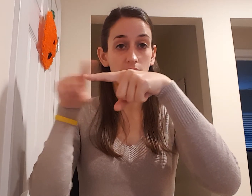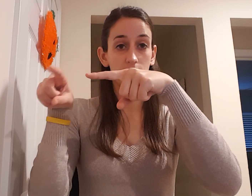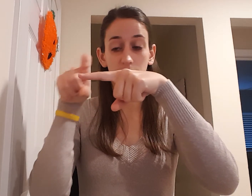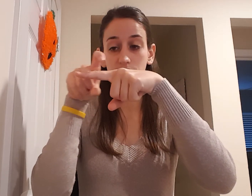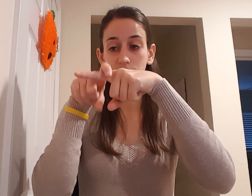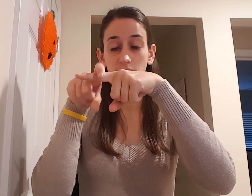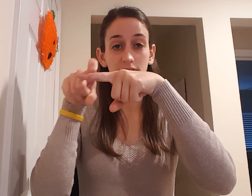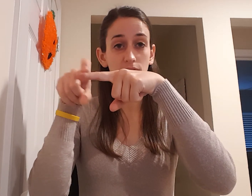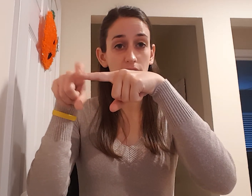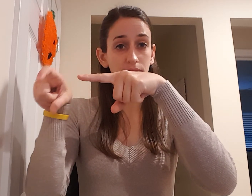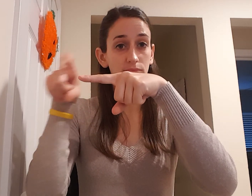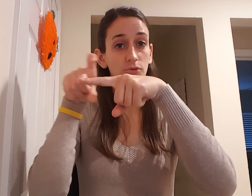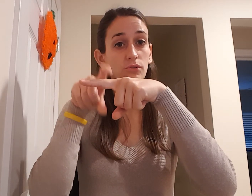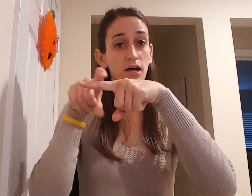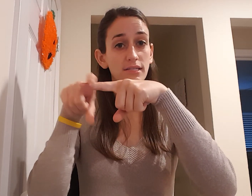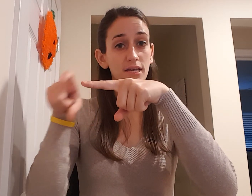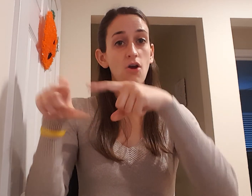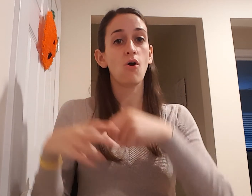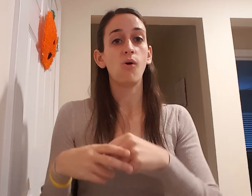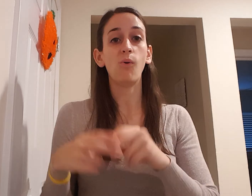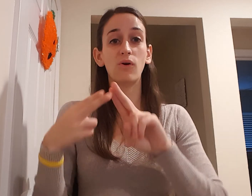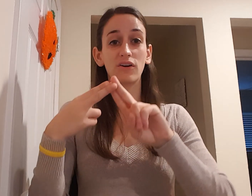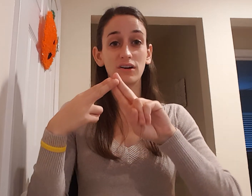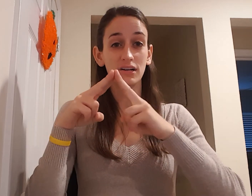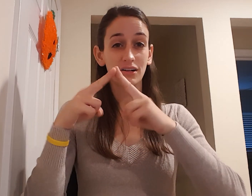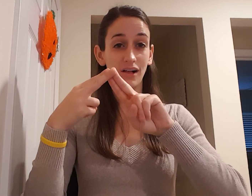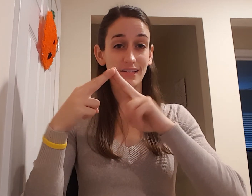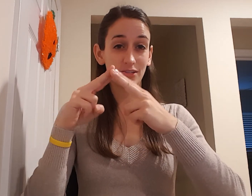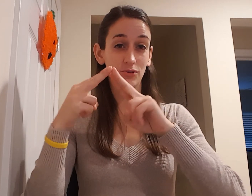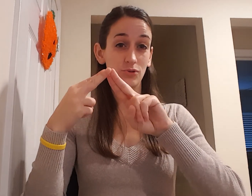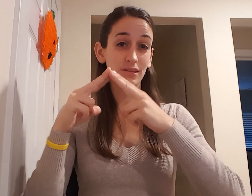the closet rod, so closet, or closet. So this would be the